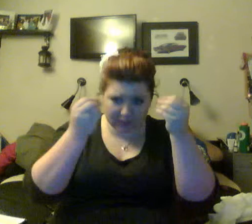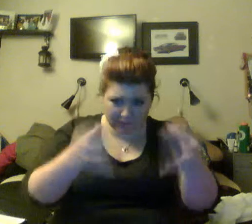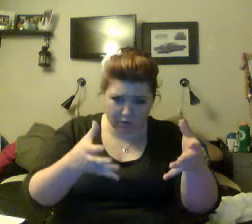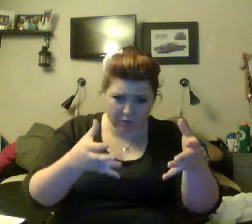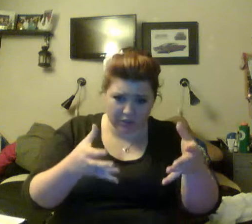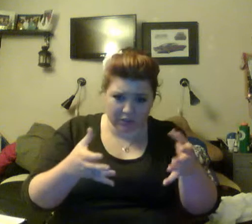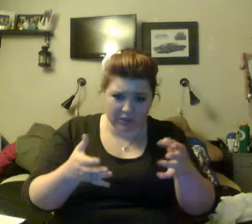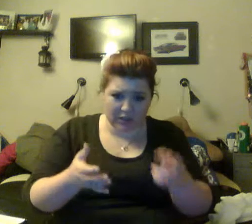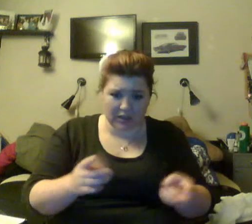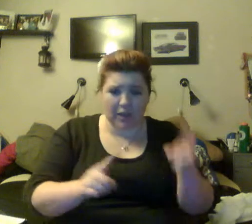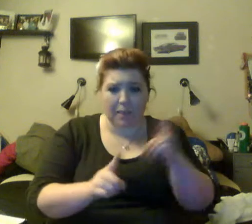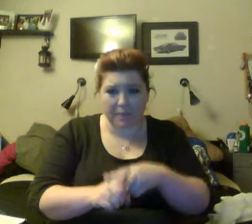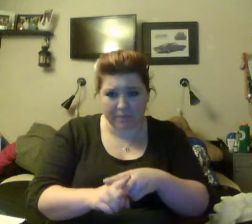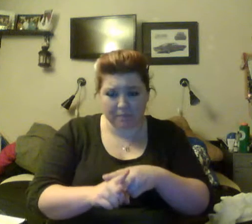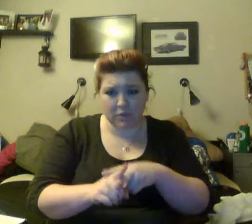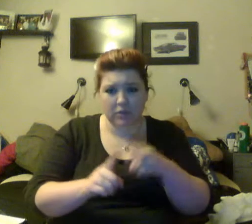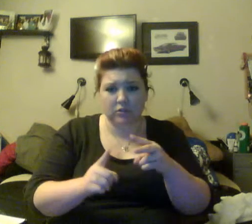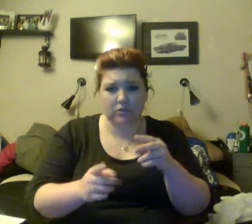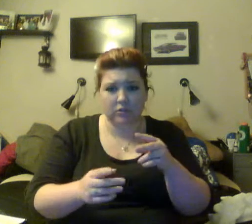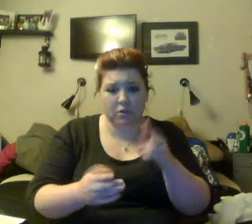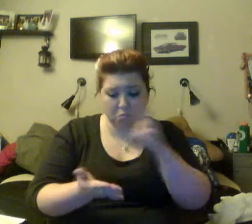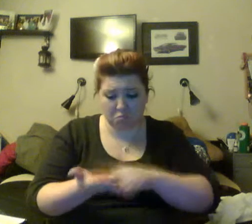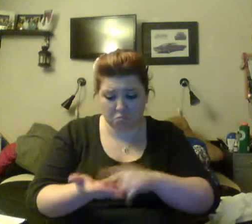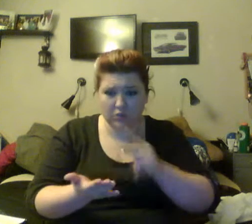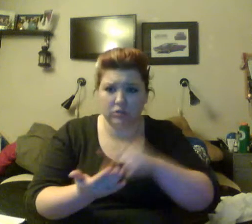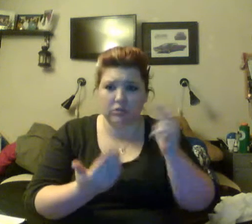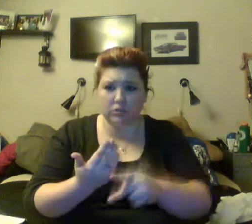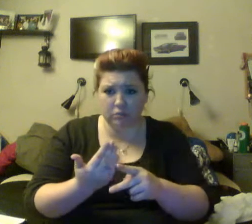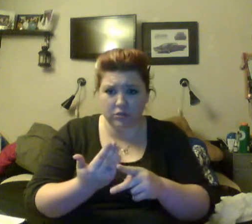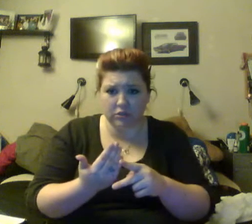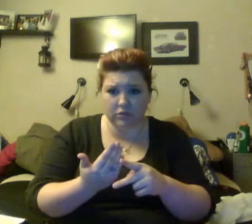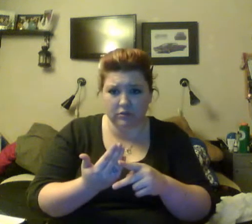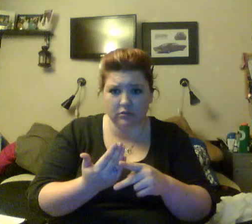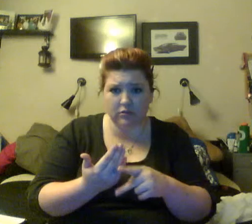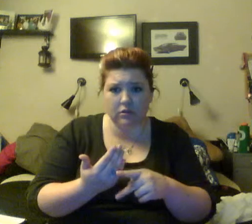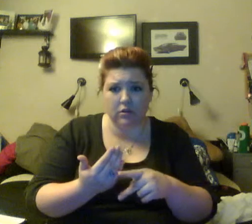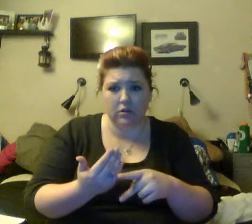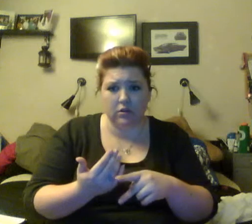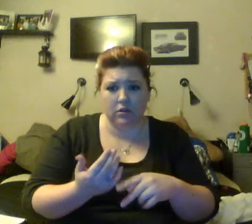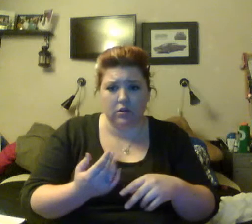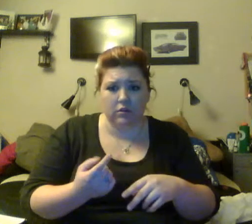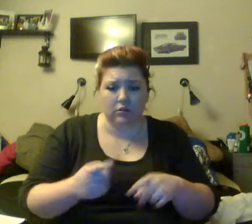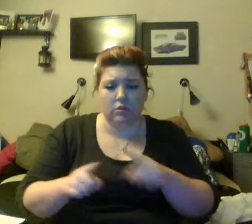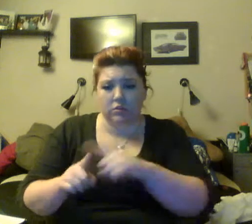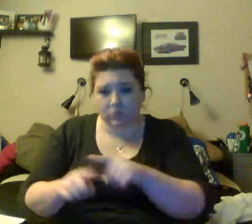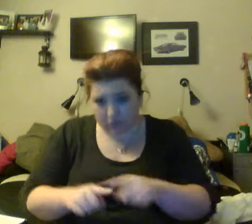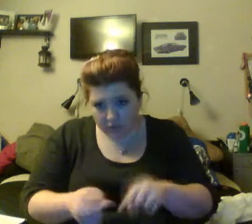So in that 3-week period after his lecture, we did all kinds of different research, reading and writing assignments, which